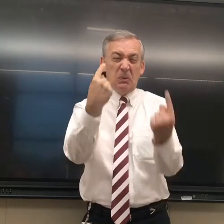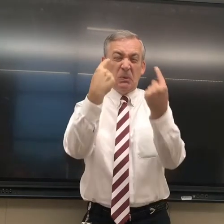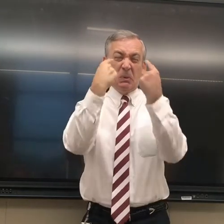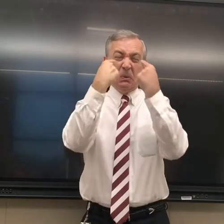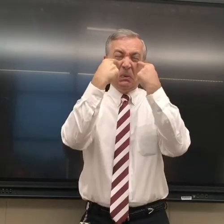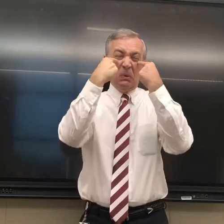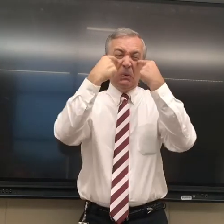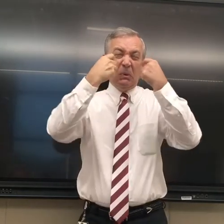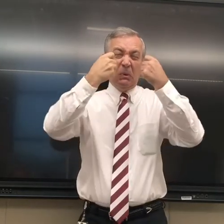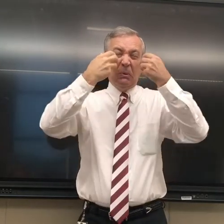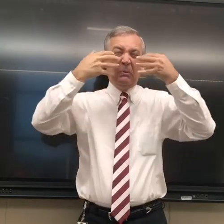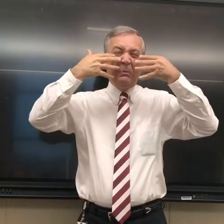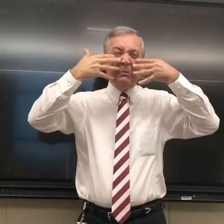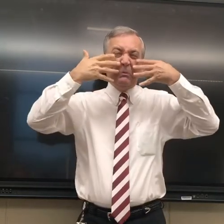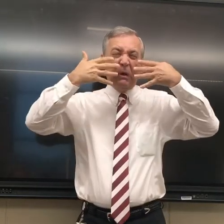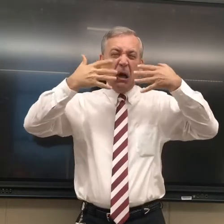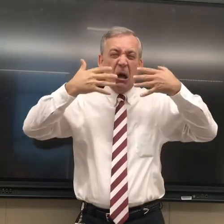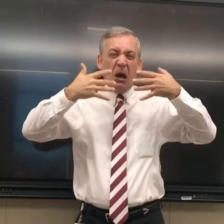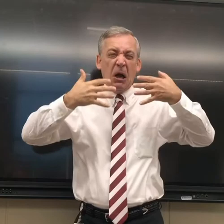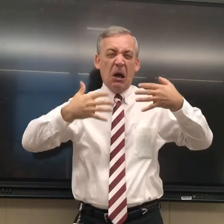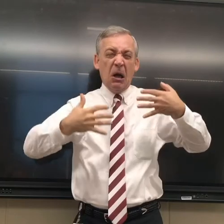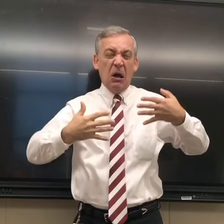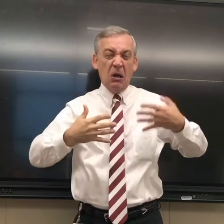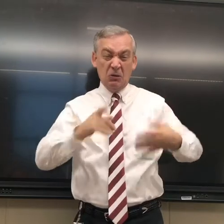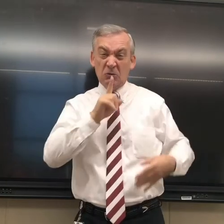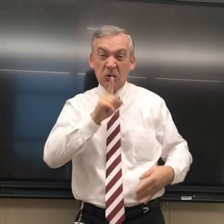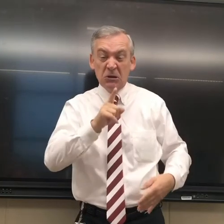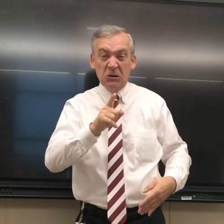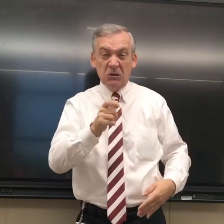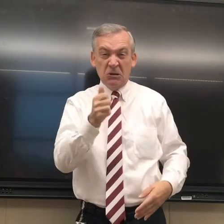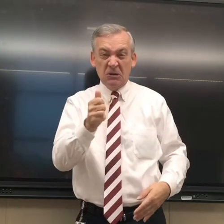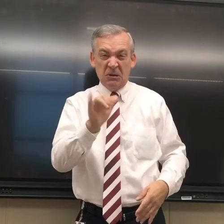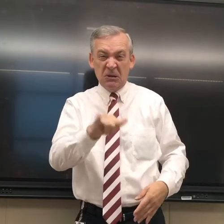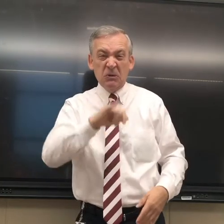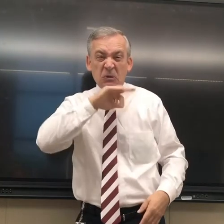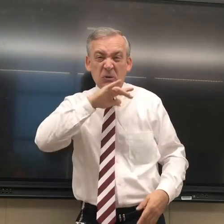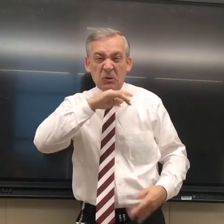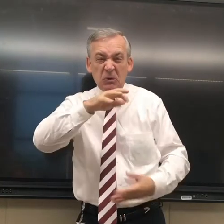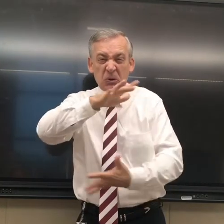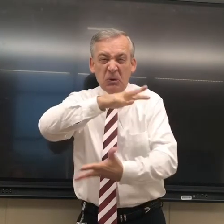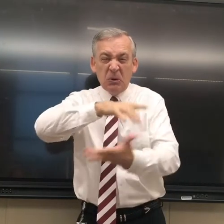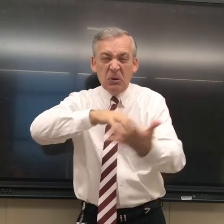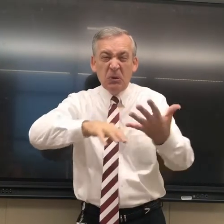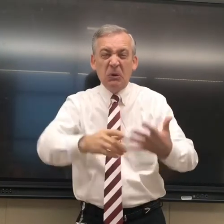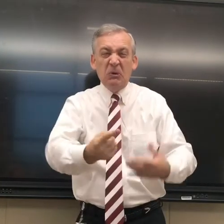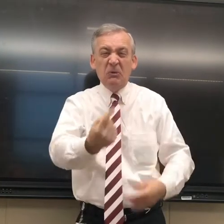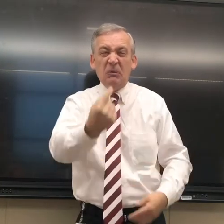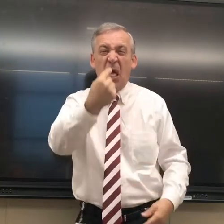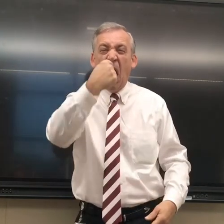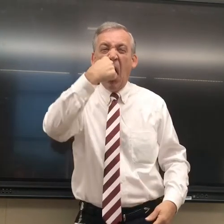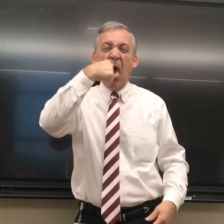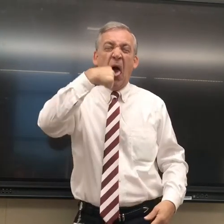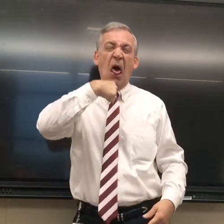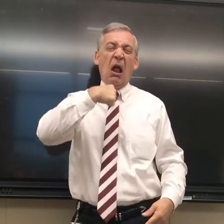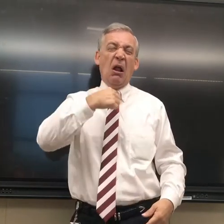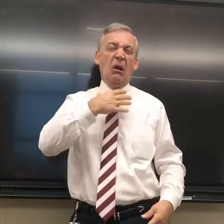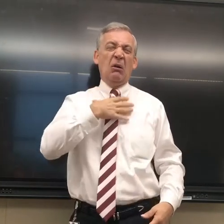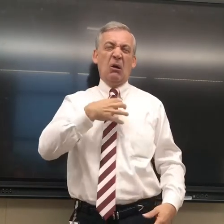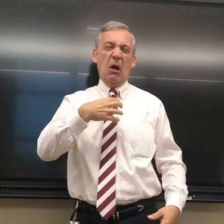Gets into the throat and between the toes of bare brown feet.